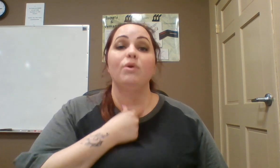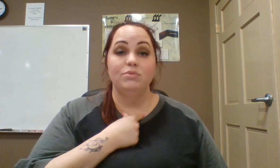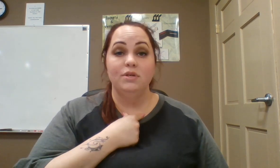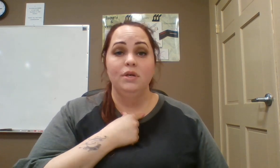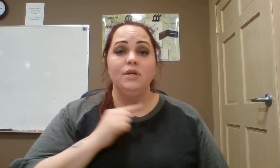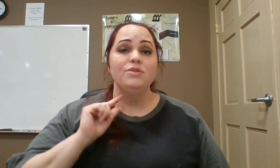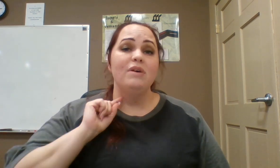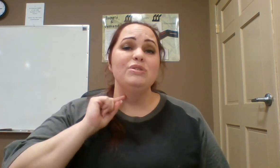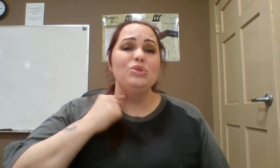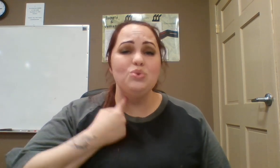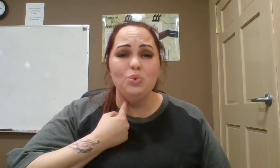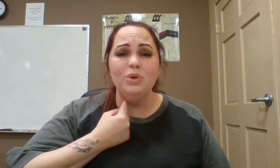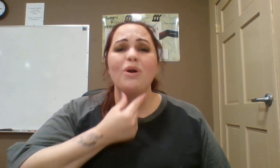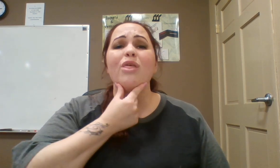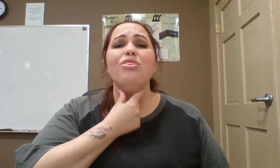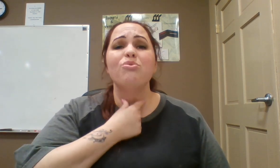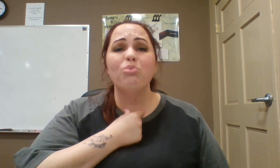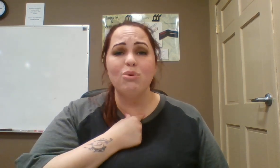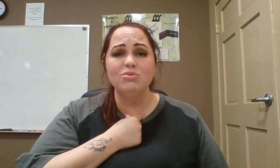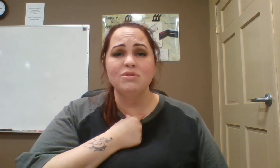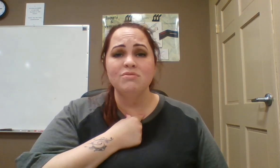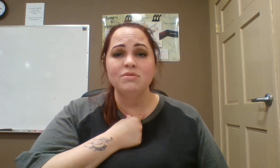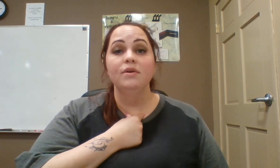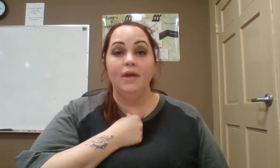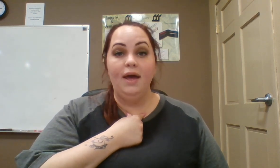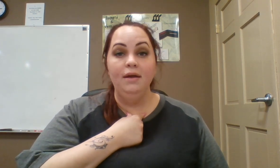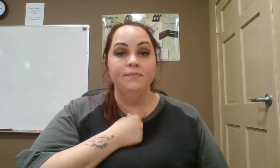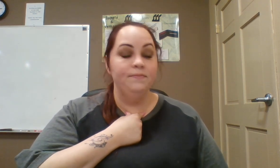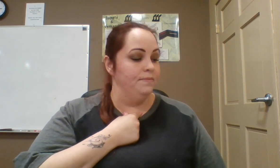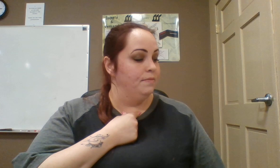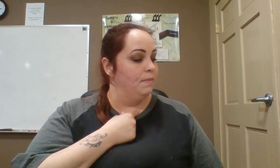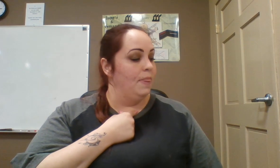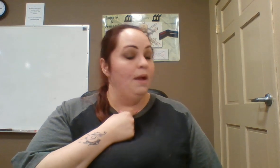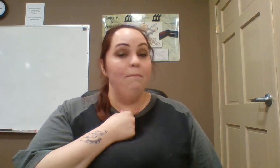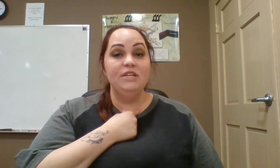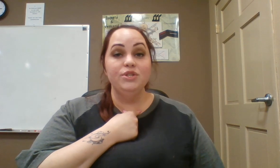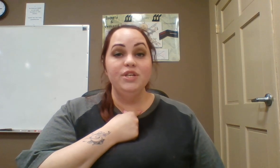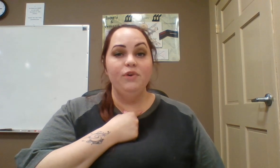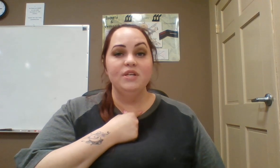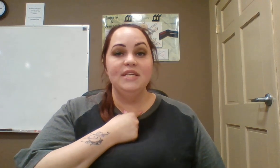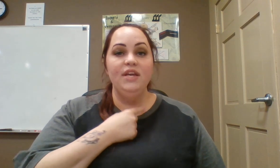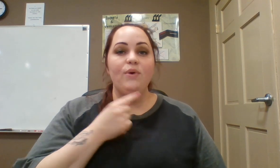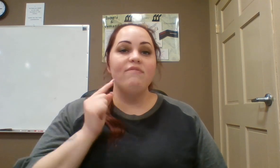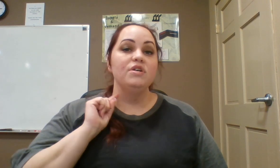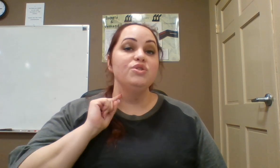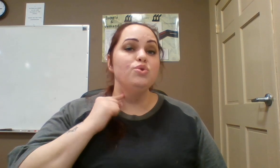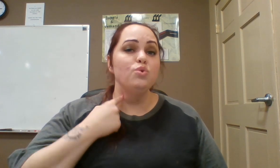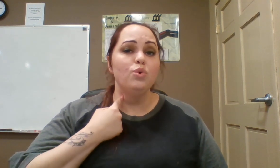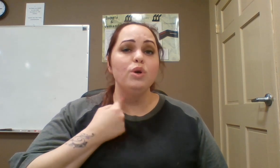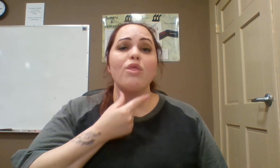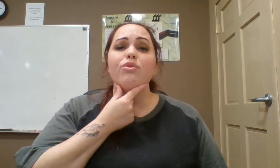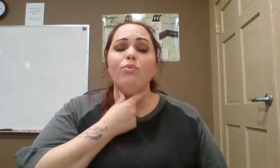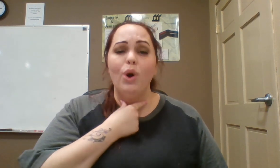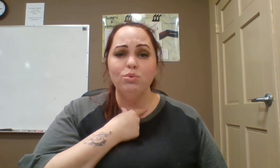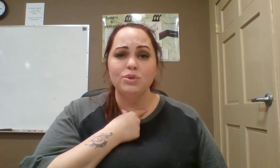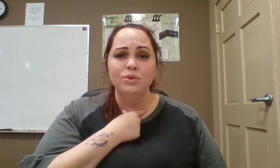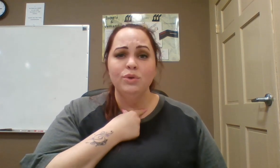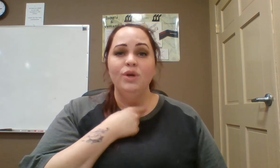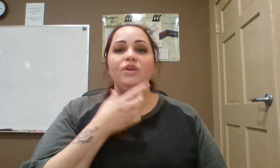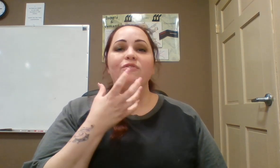throat. So have a sore throat, okay? Make sure that if you are saying you have a sore throat, your